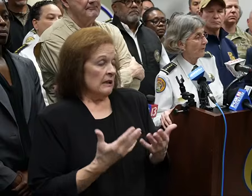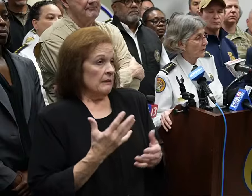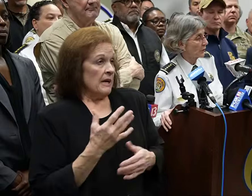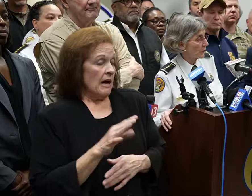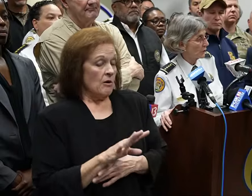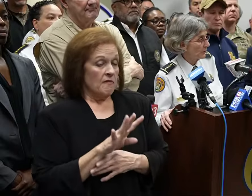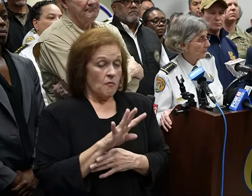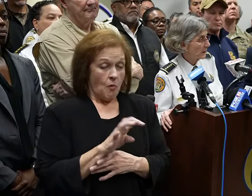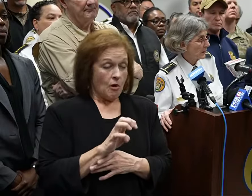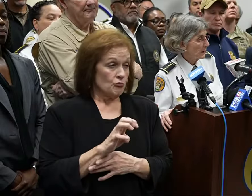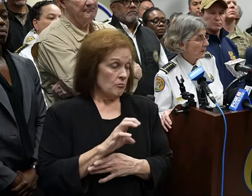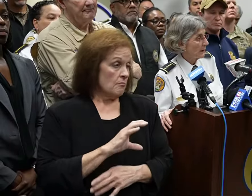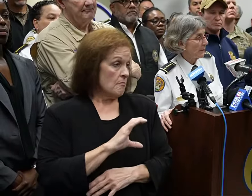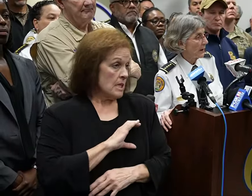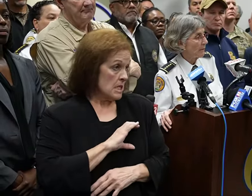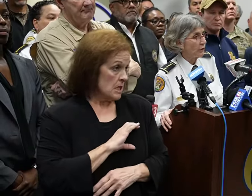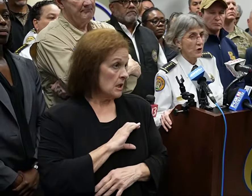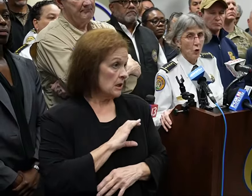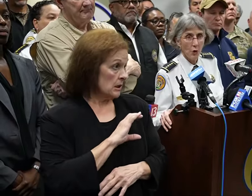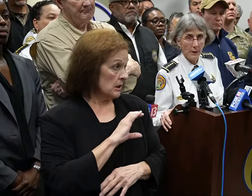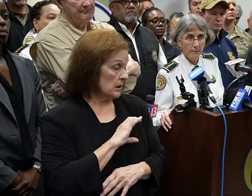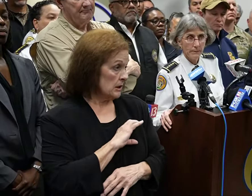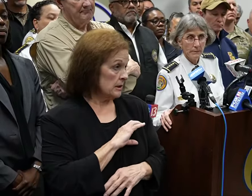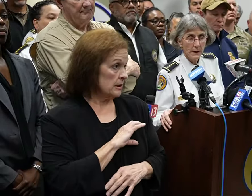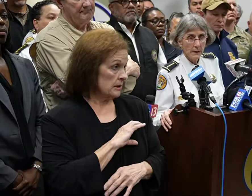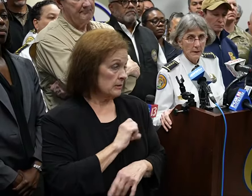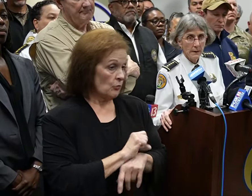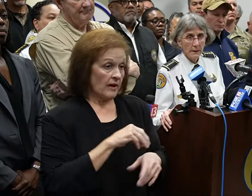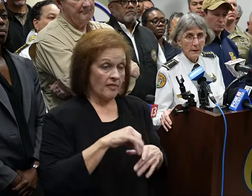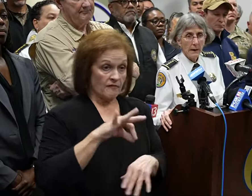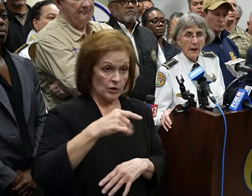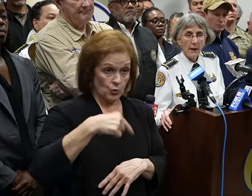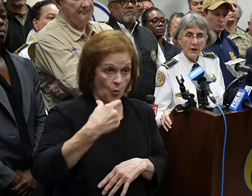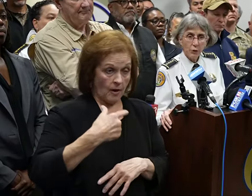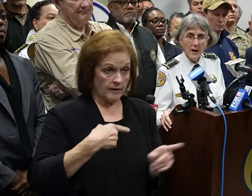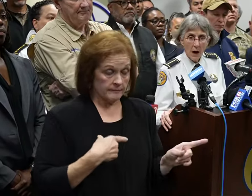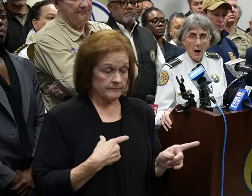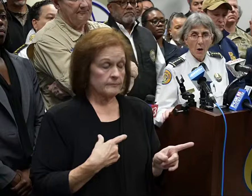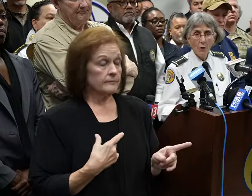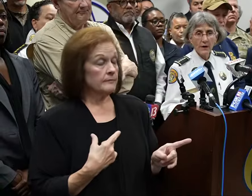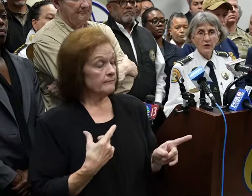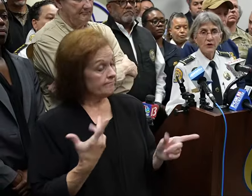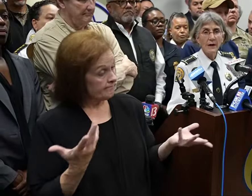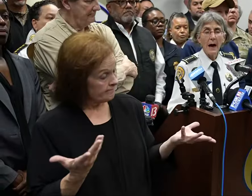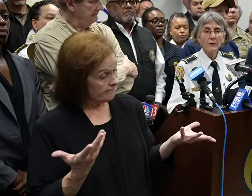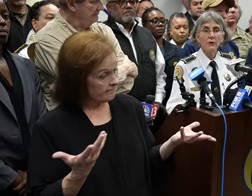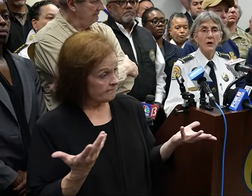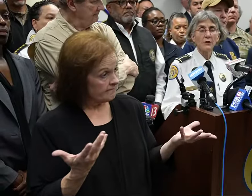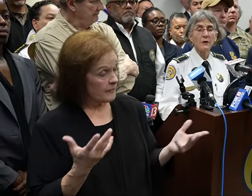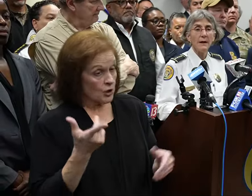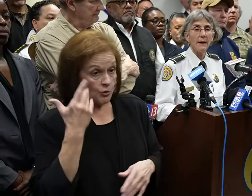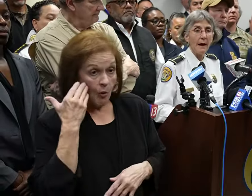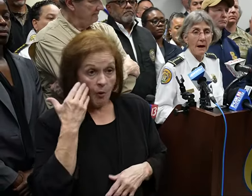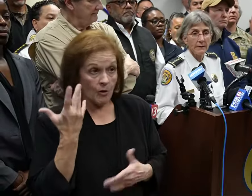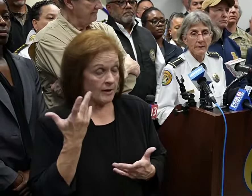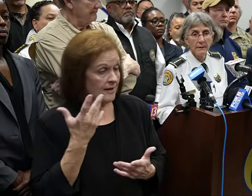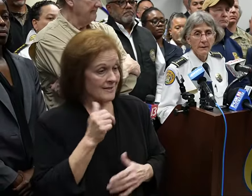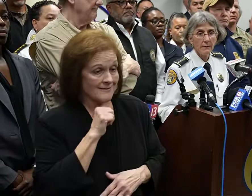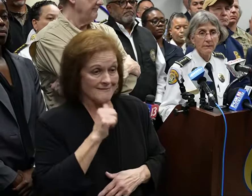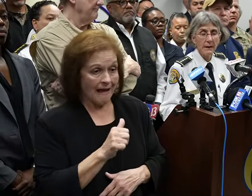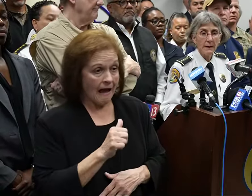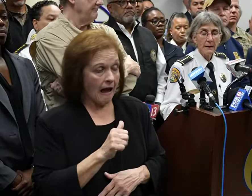400 officers in the French Quarter. And as we know, this is not just an